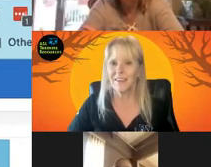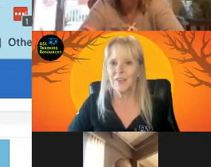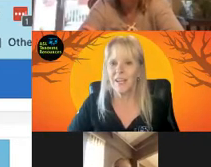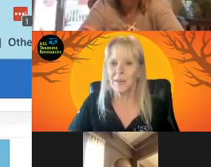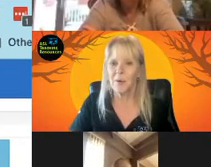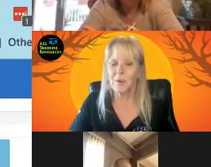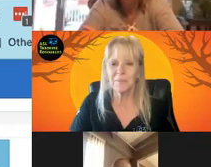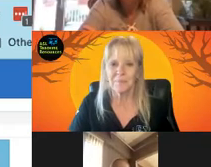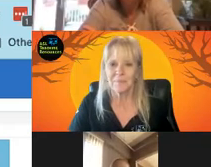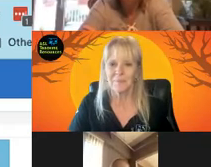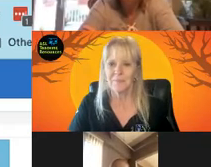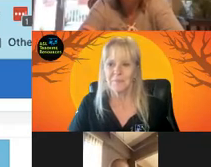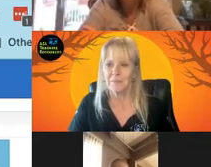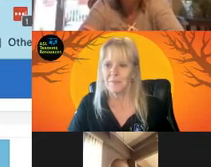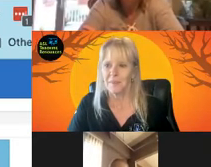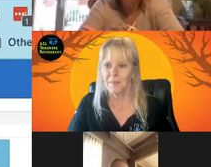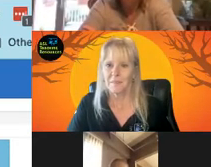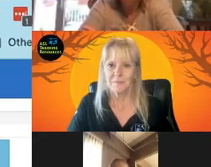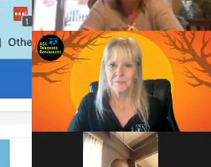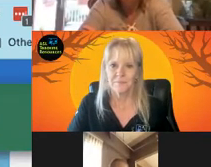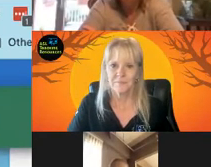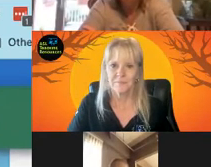nice. Okay, keep going.